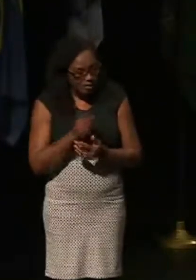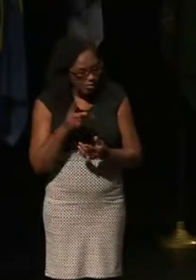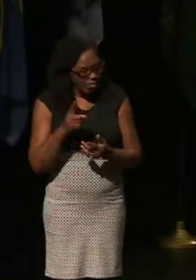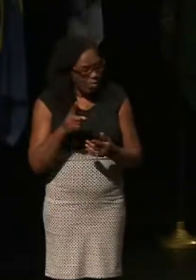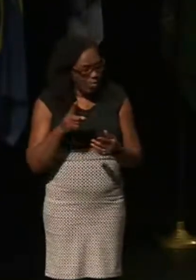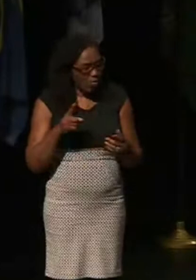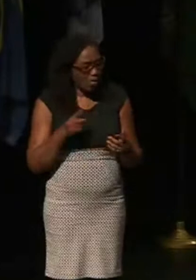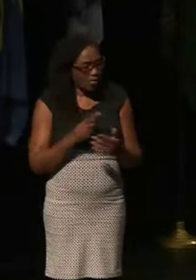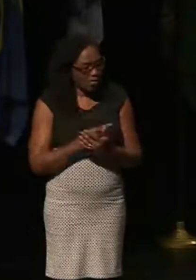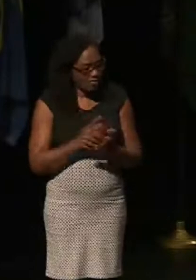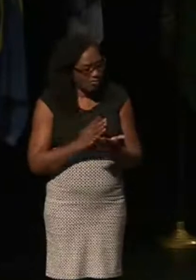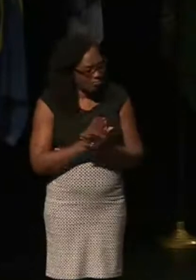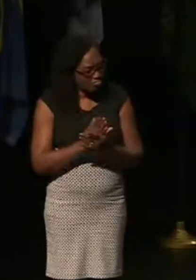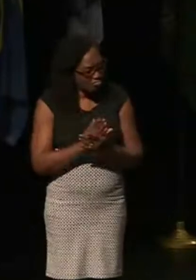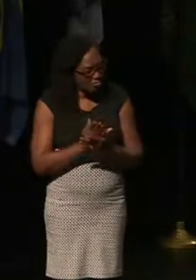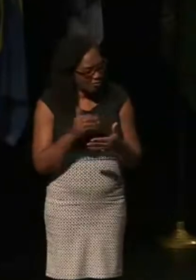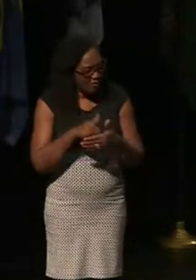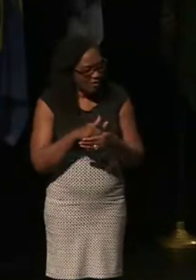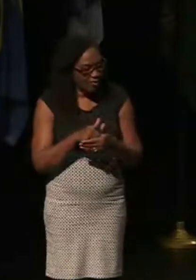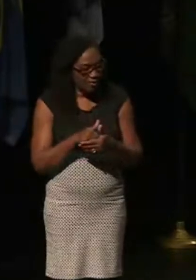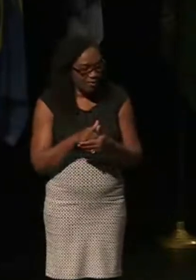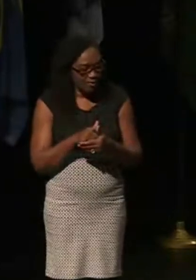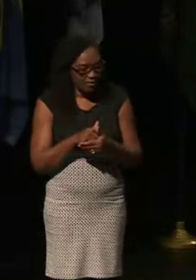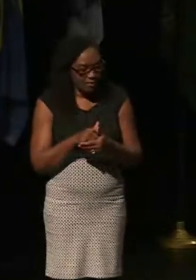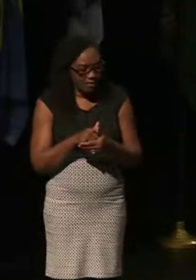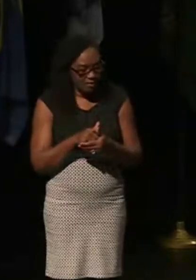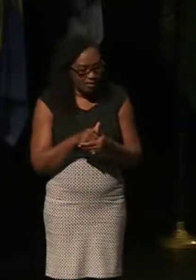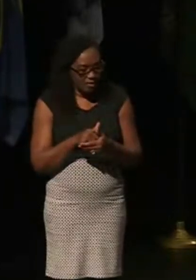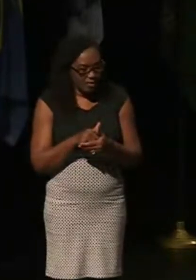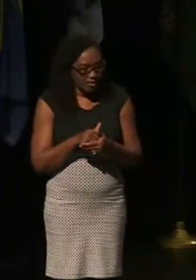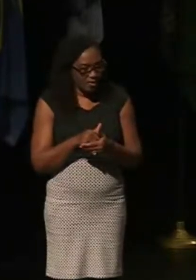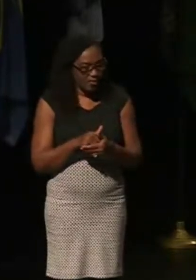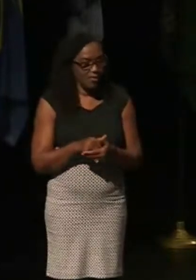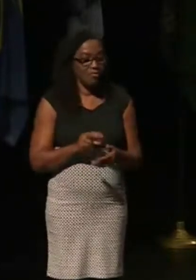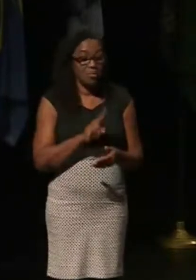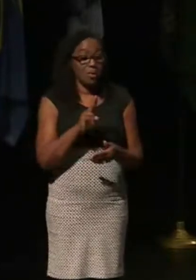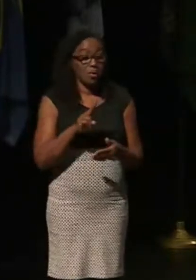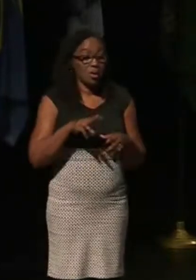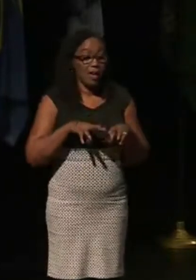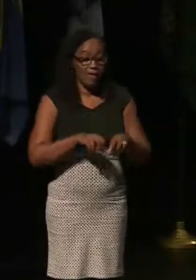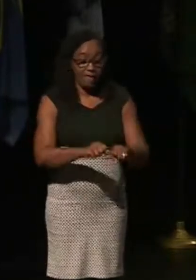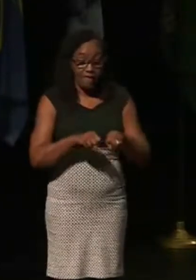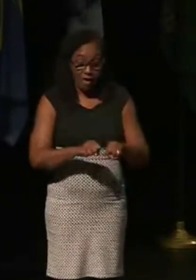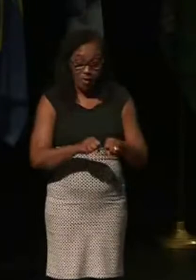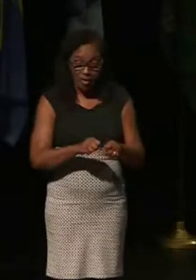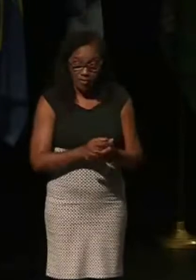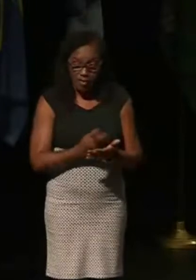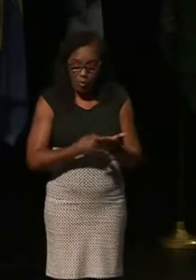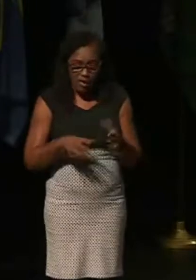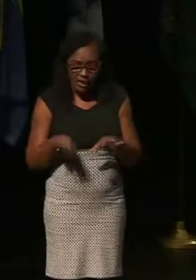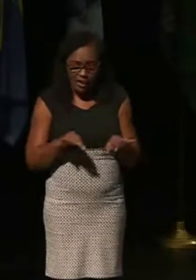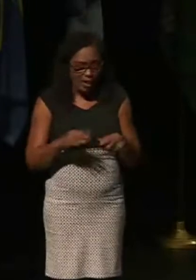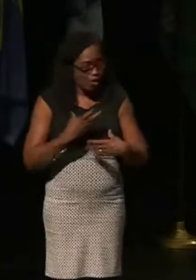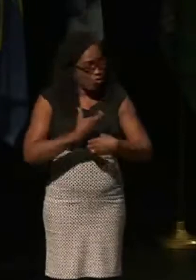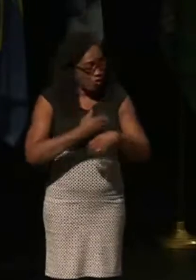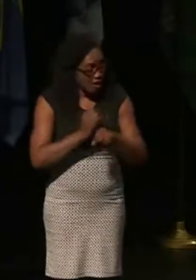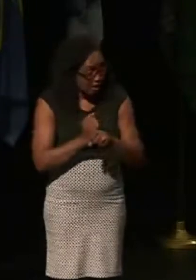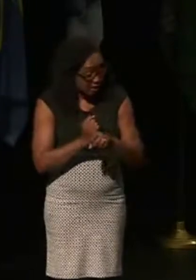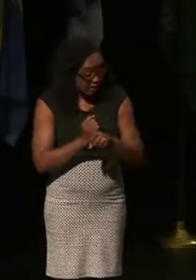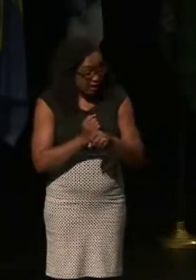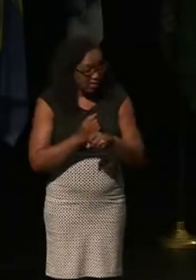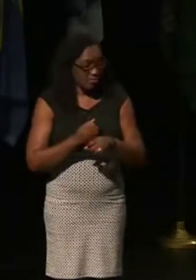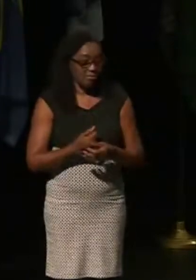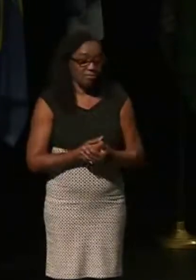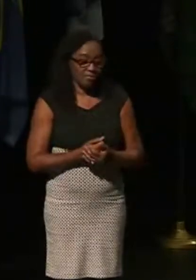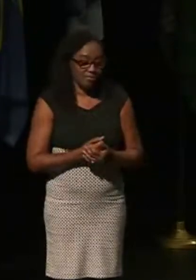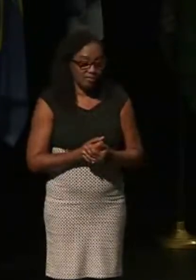ingredients in his cake mixes is pure flour. He has worked with several local food manufacturers